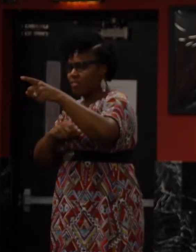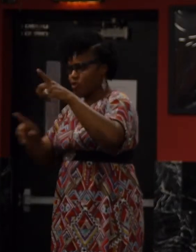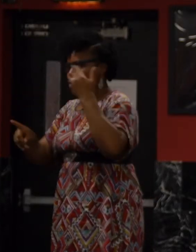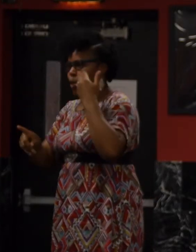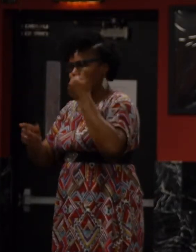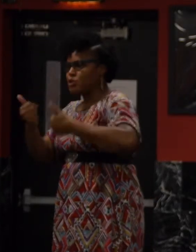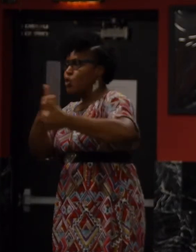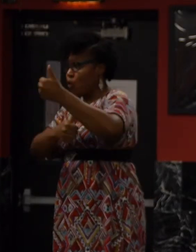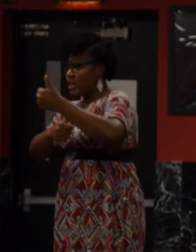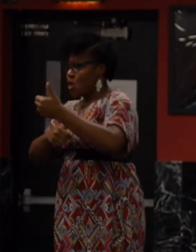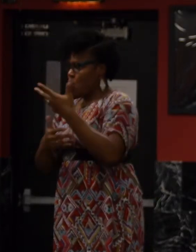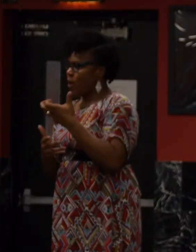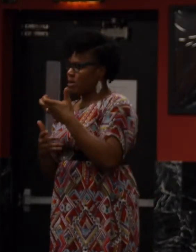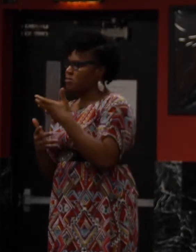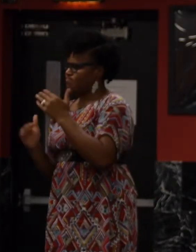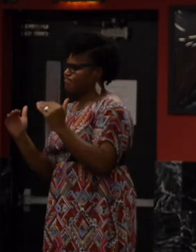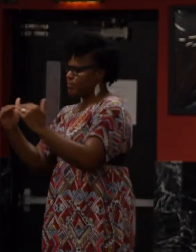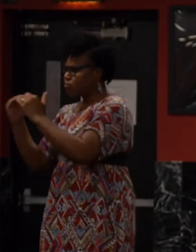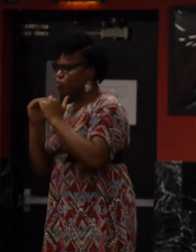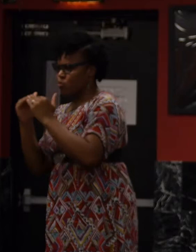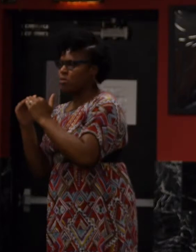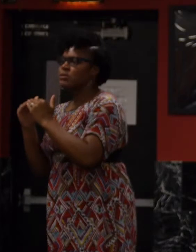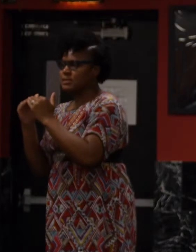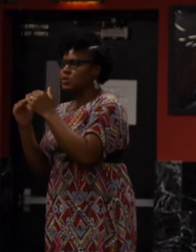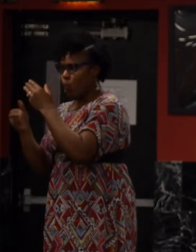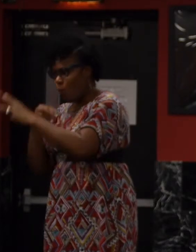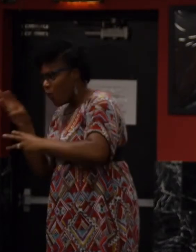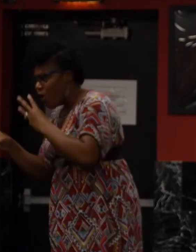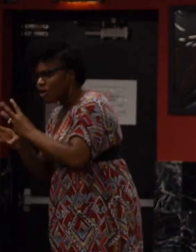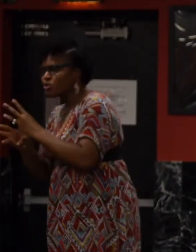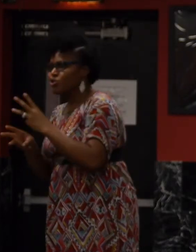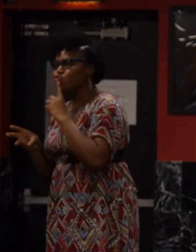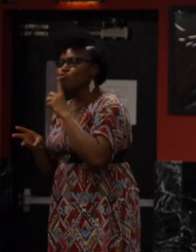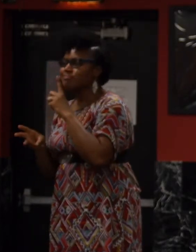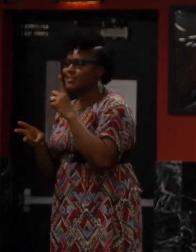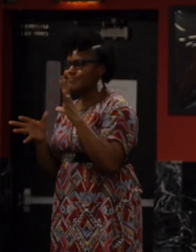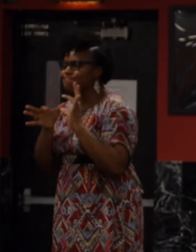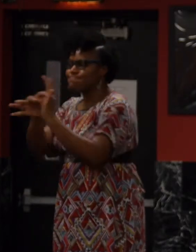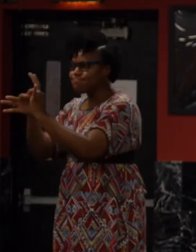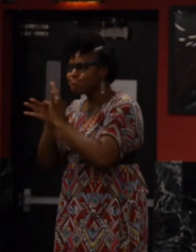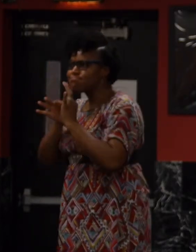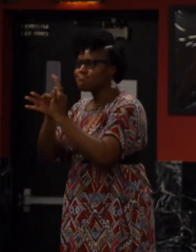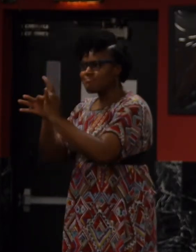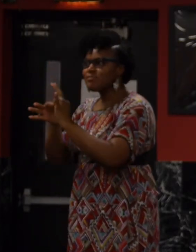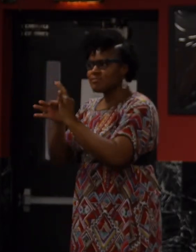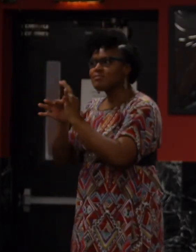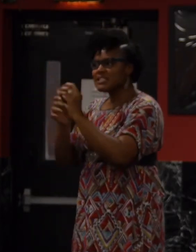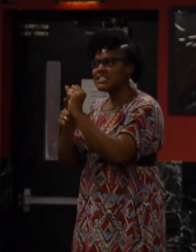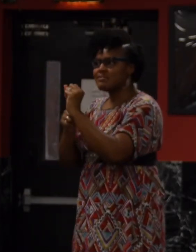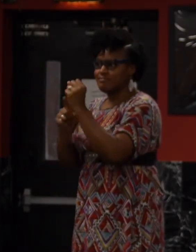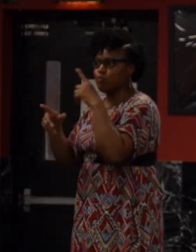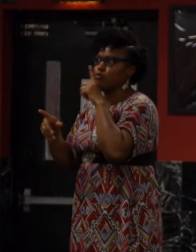equitable world, in a more truly democratic society, were severely punished and had the full weight